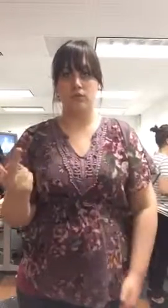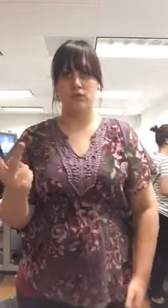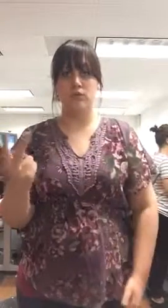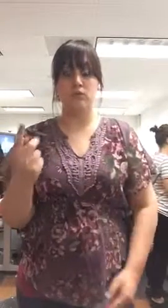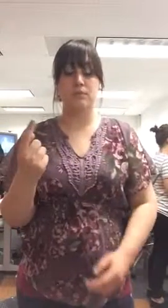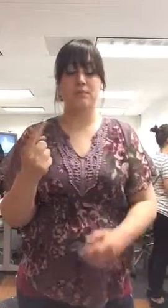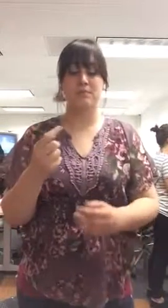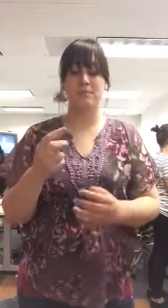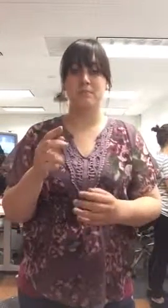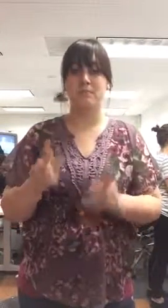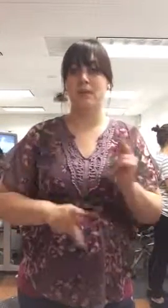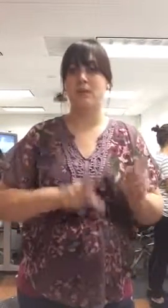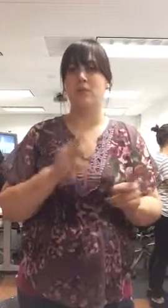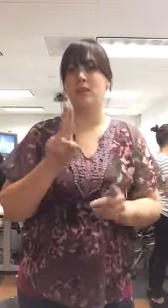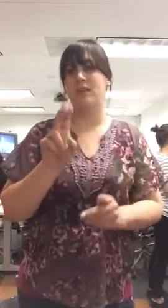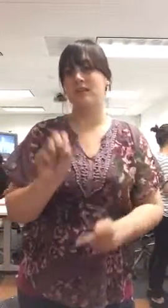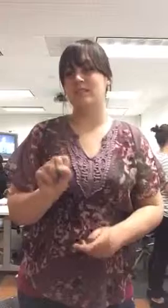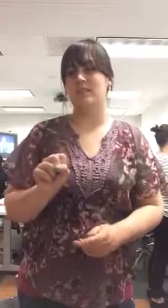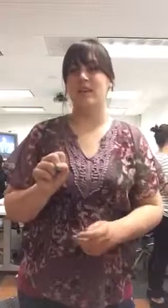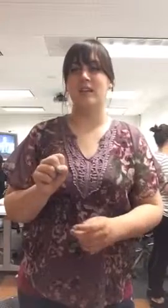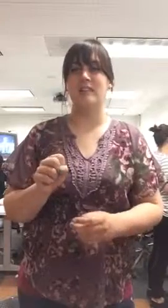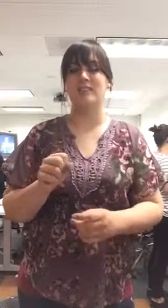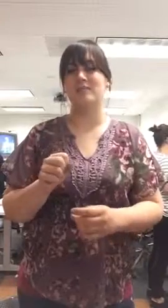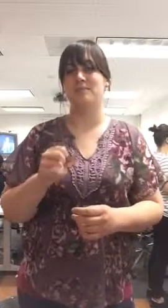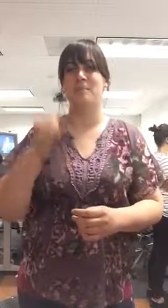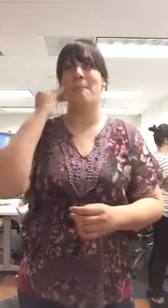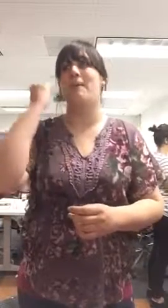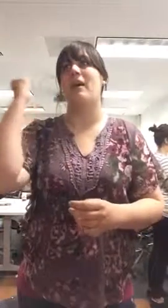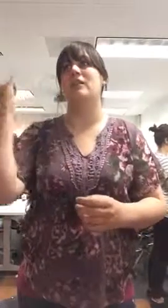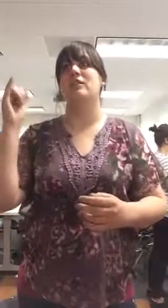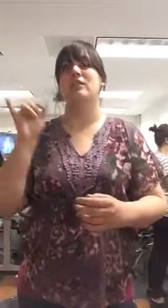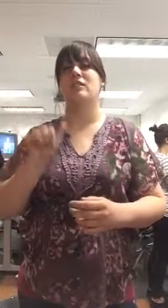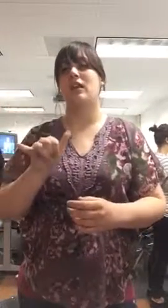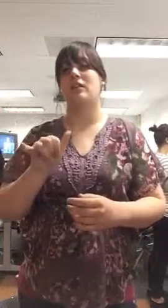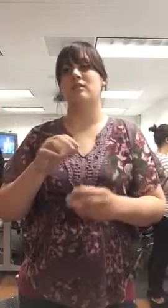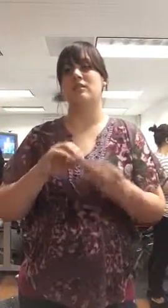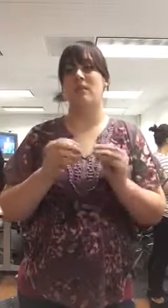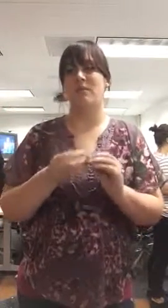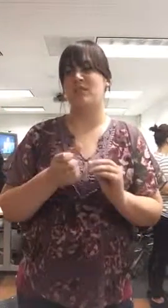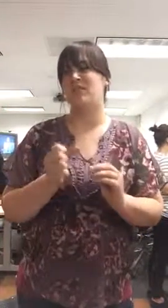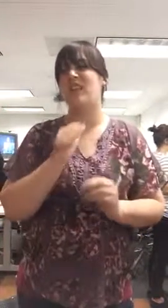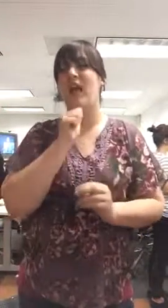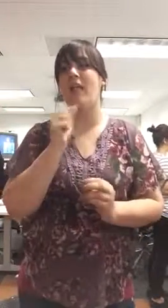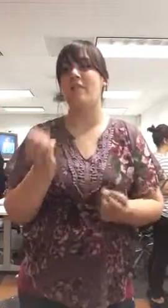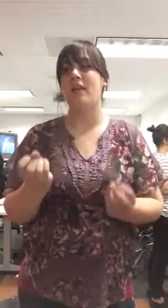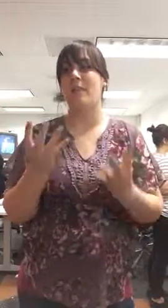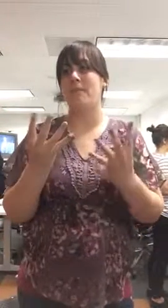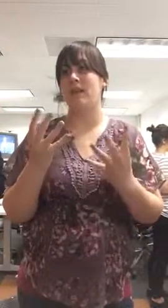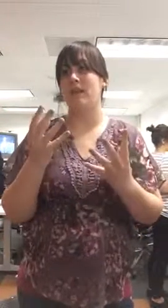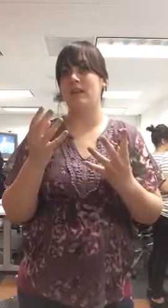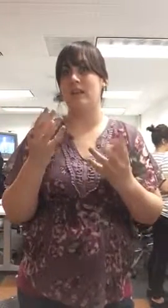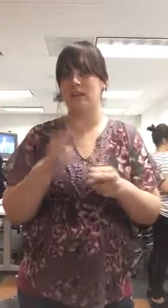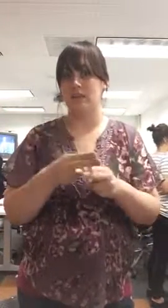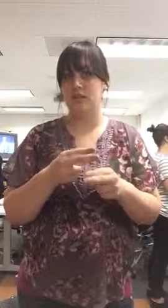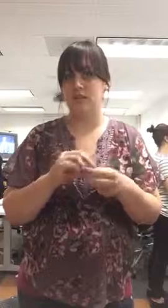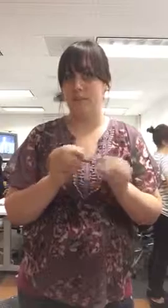they're exaggerating those numbers, not that many people died. As it turns out, they were downplaying it. They lied. There